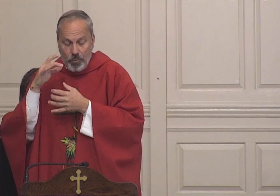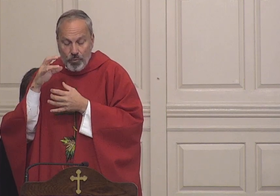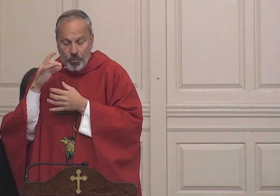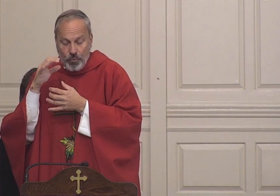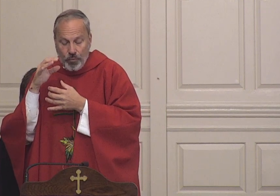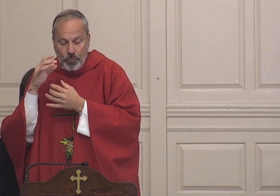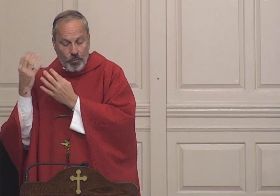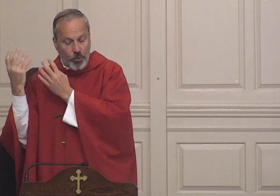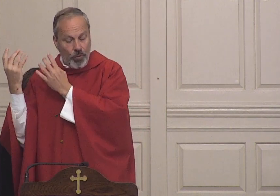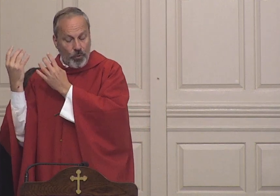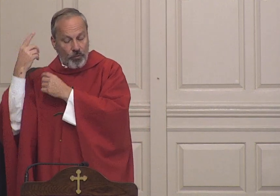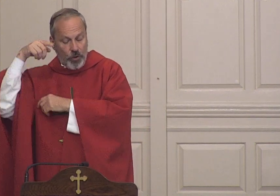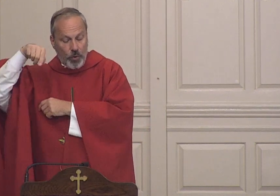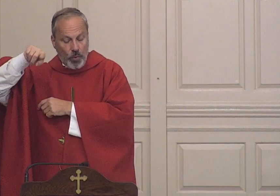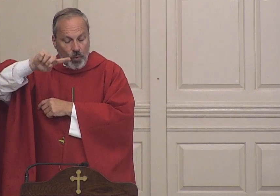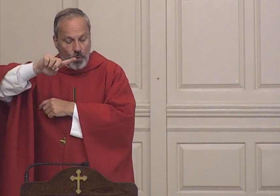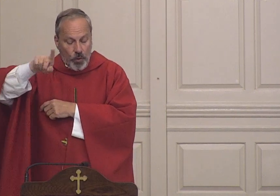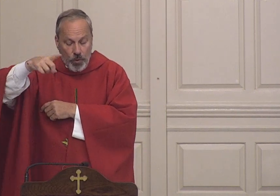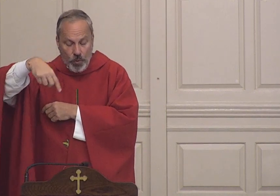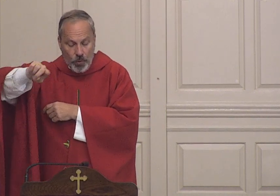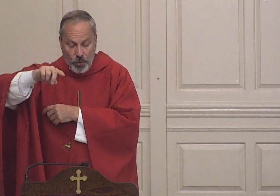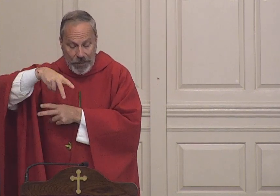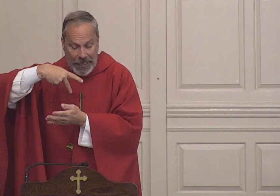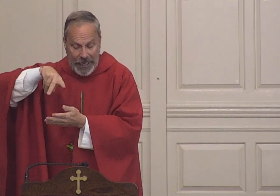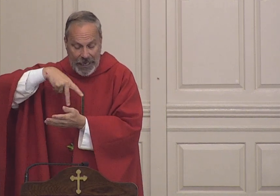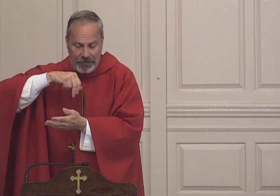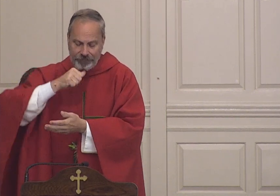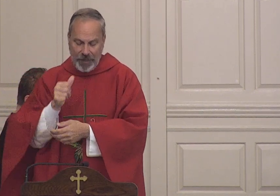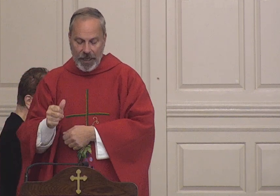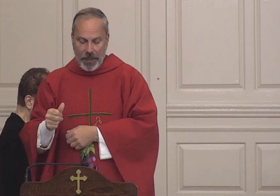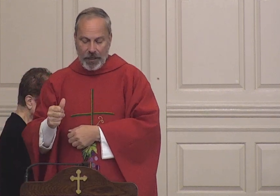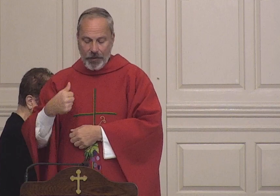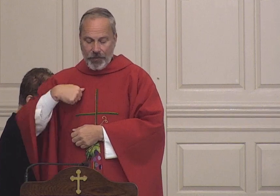We played the flute for you, but you did not dance.